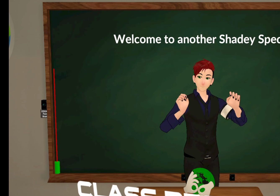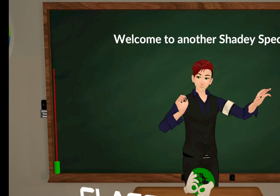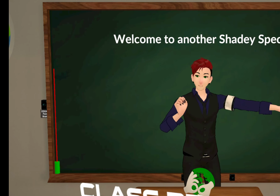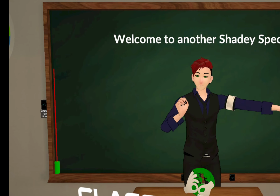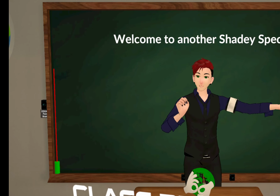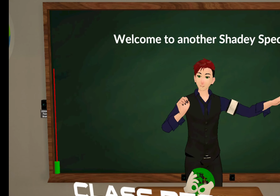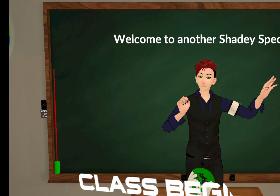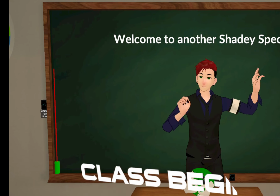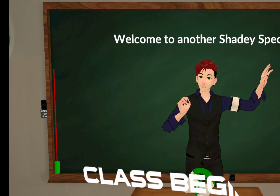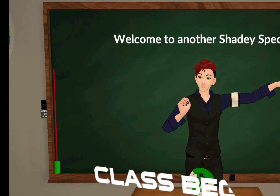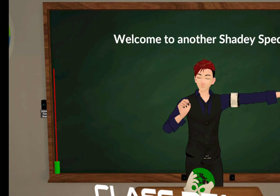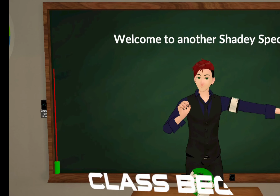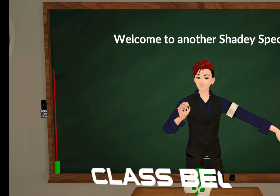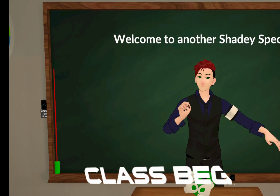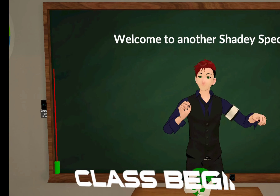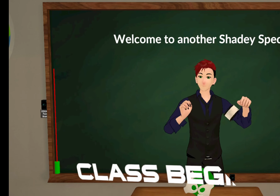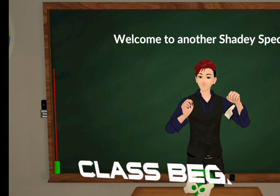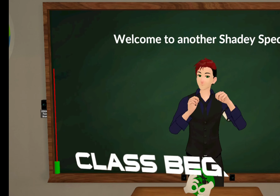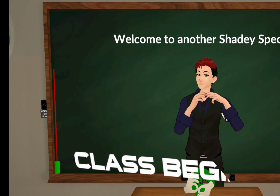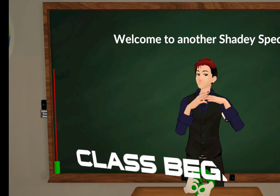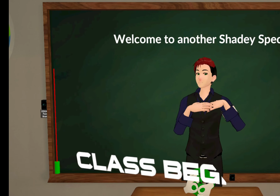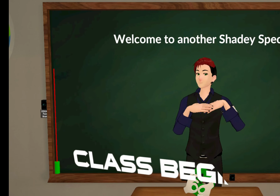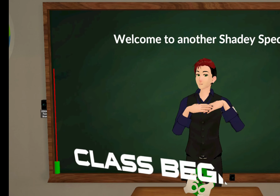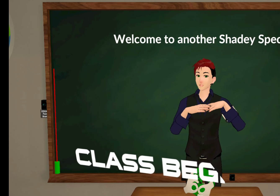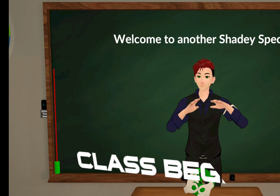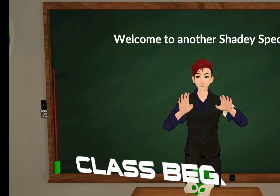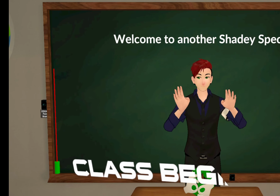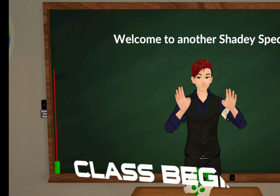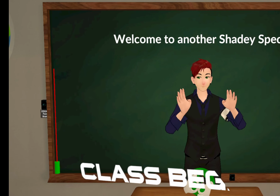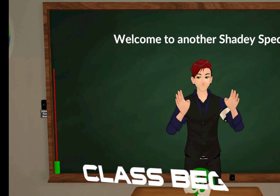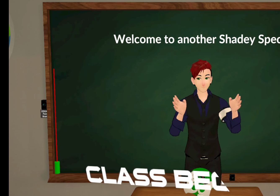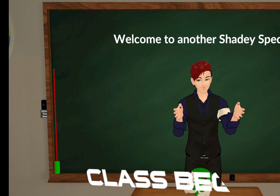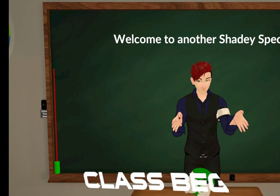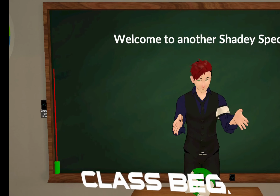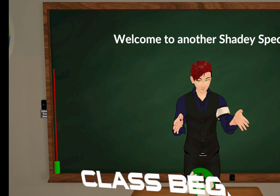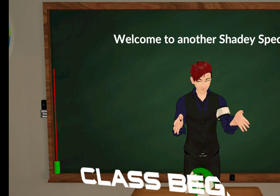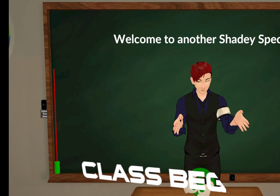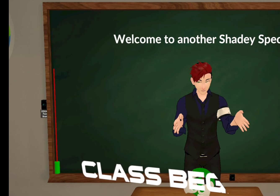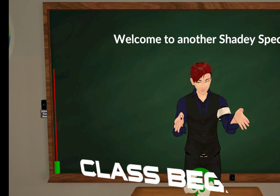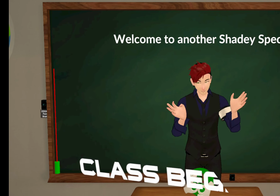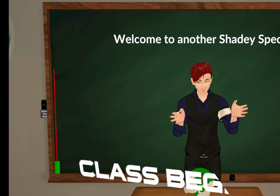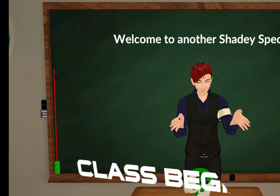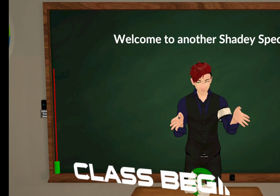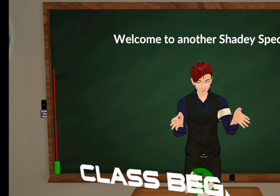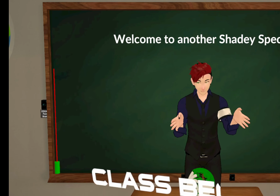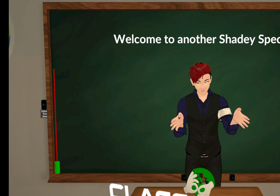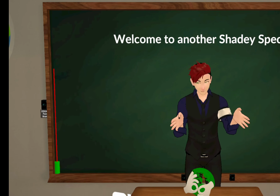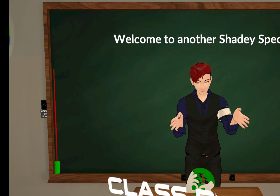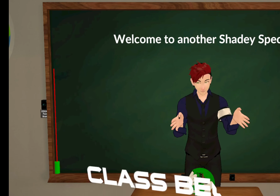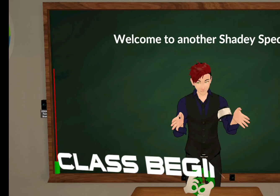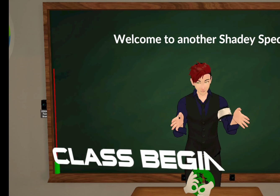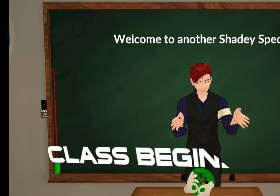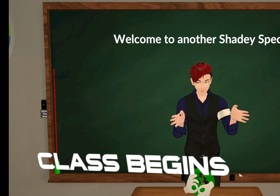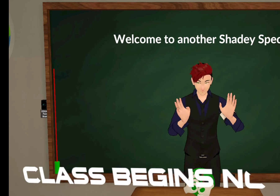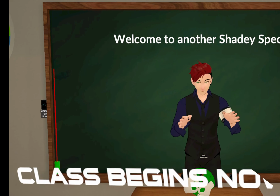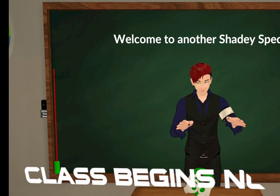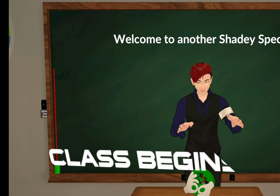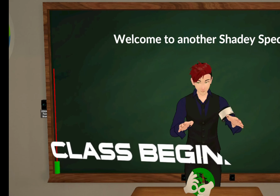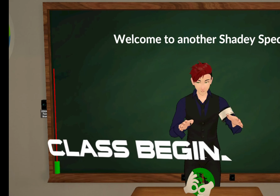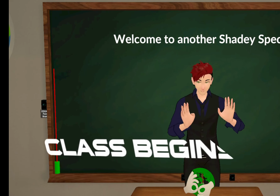Yes, I have. Yes. When is this thing going to go away? Why does it still say class begins now? I want it to go away. I